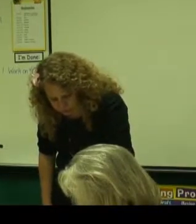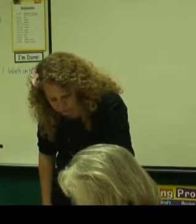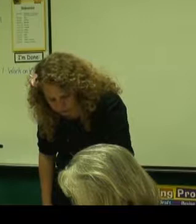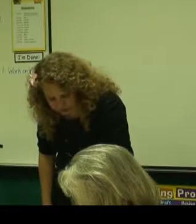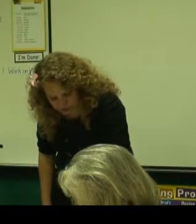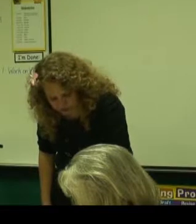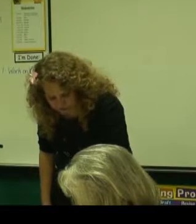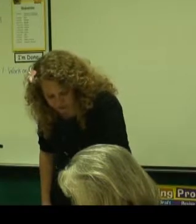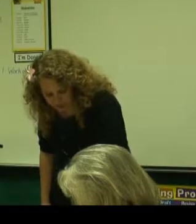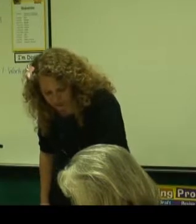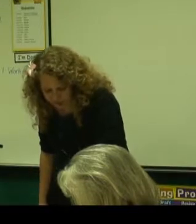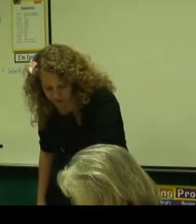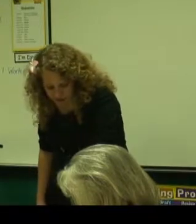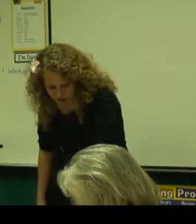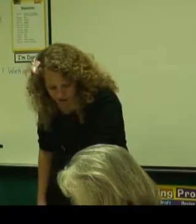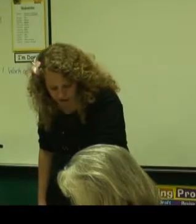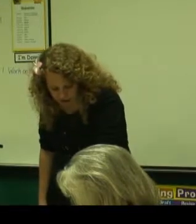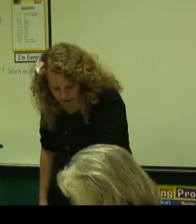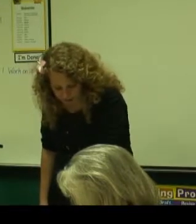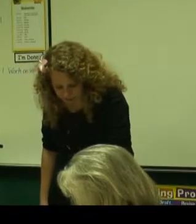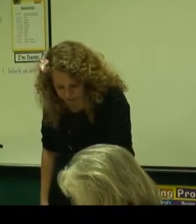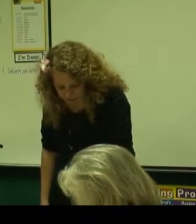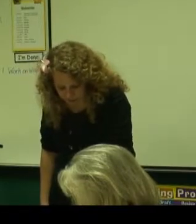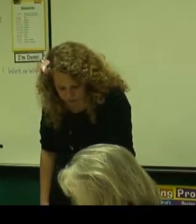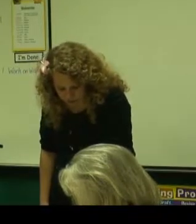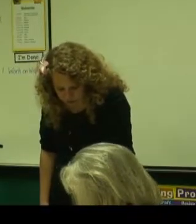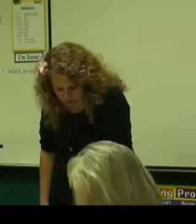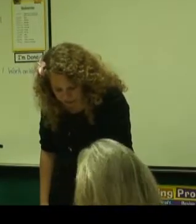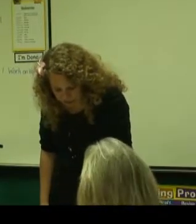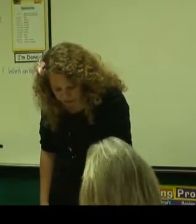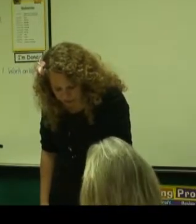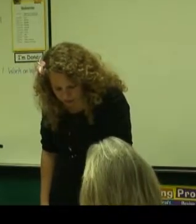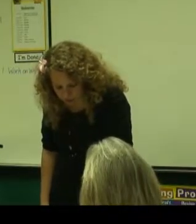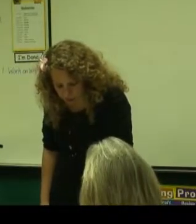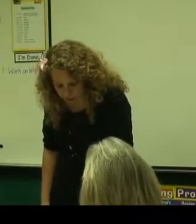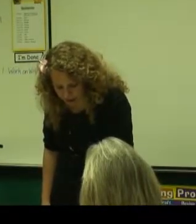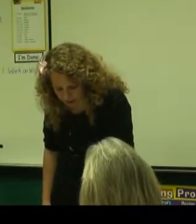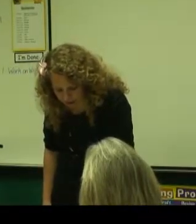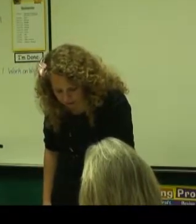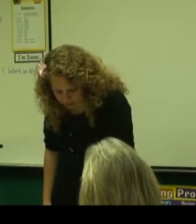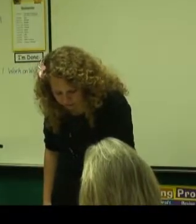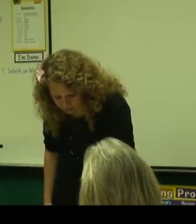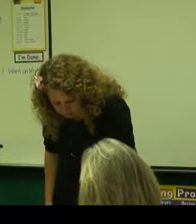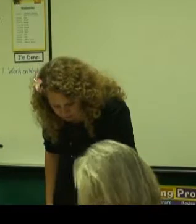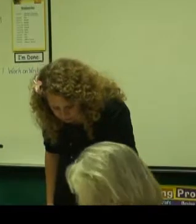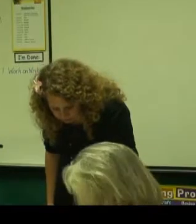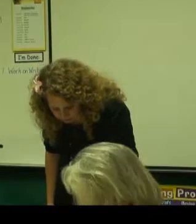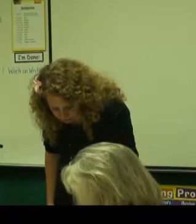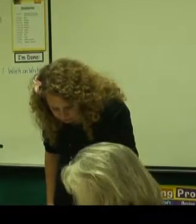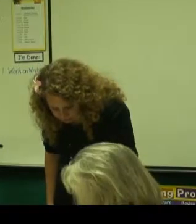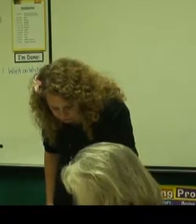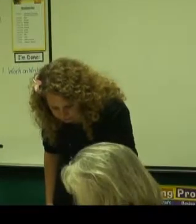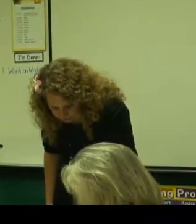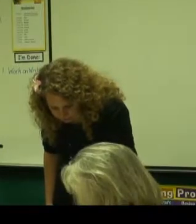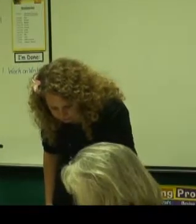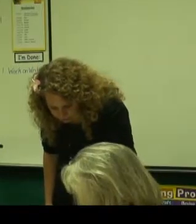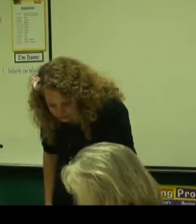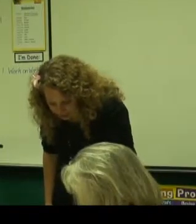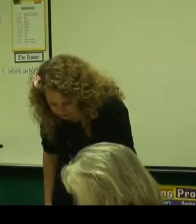number 3. I see dog I. So it's saying to add. I don't see the dog. Yeah, to